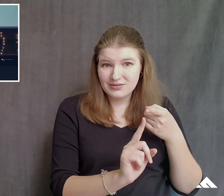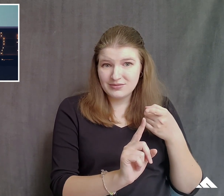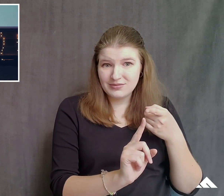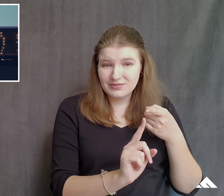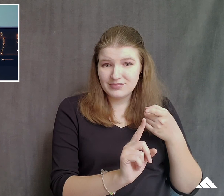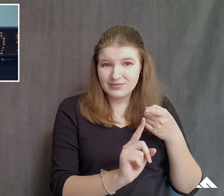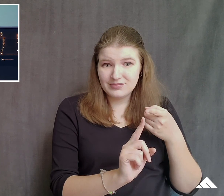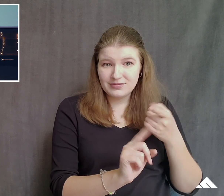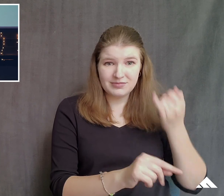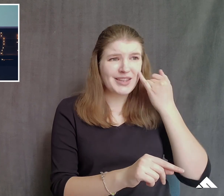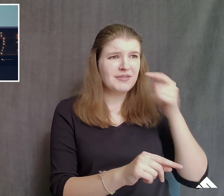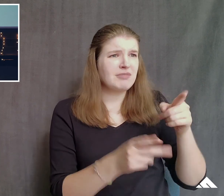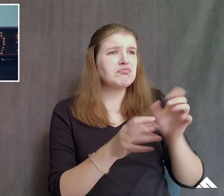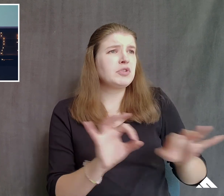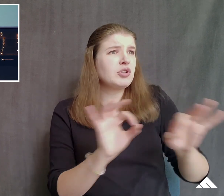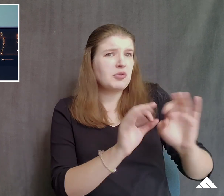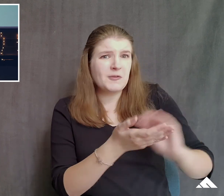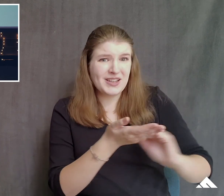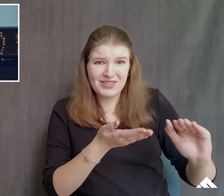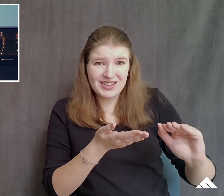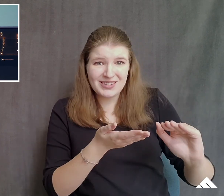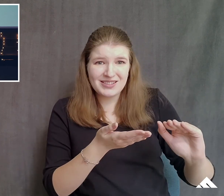They wouldn't need forgiveness if they deserved it.